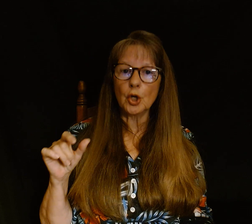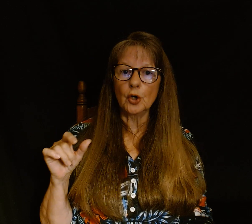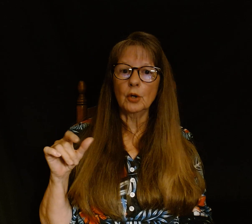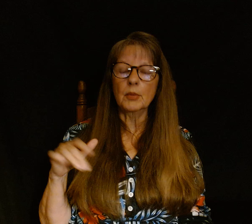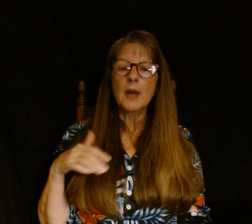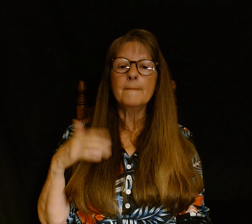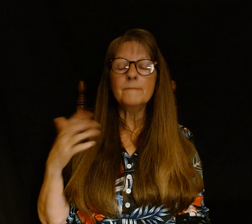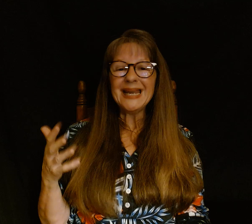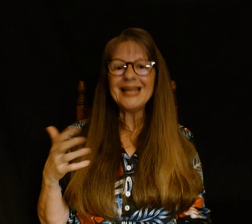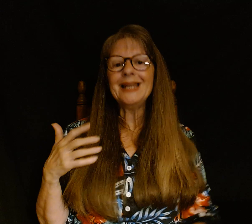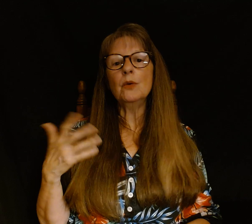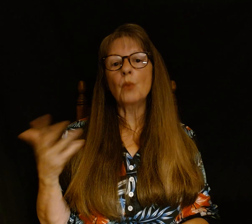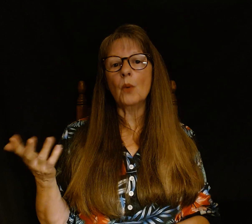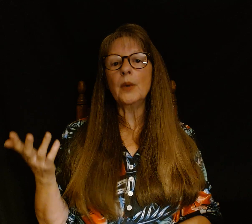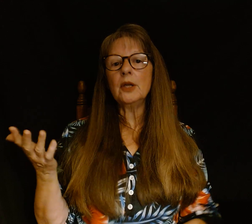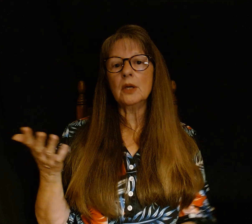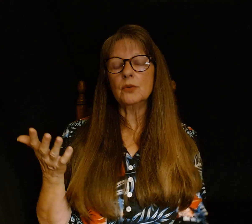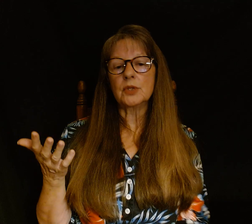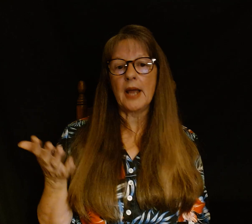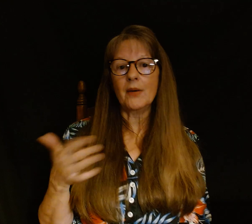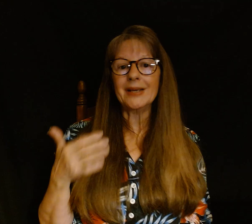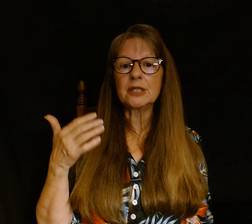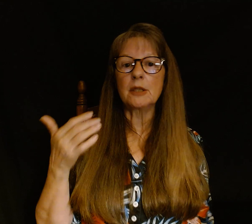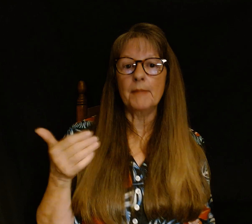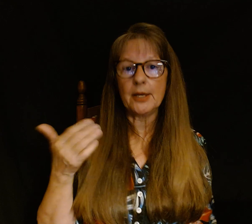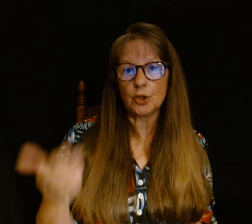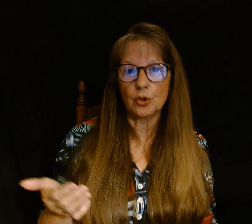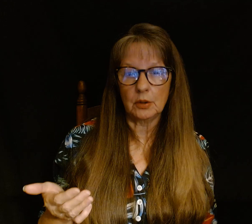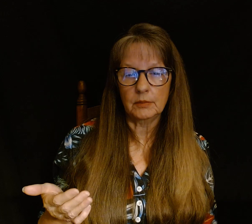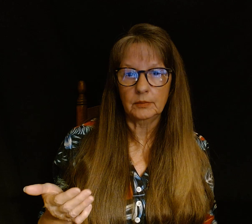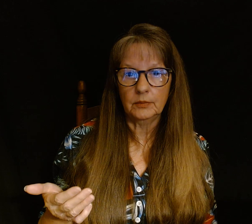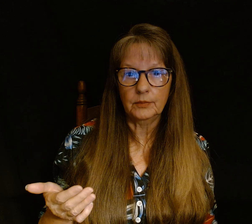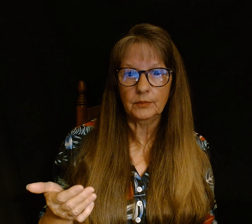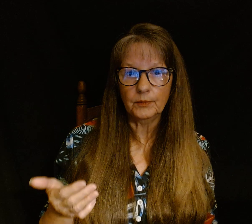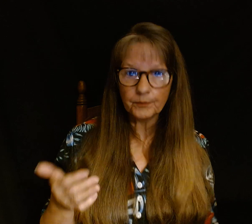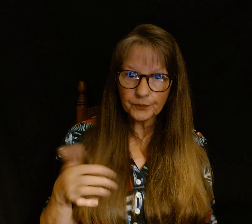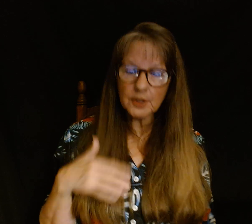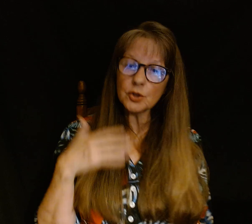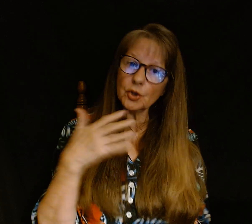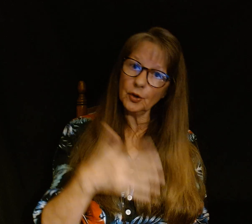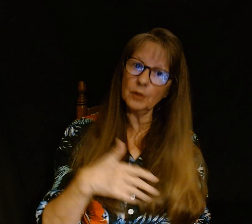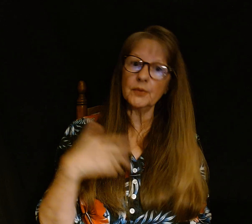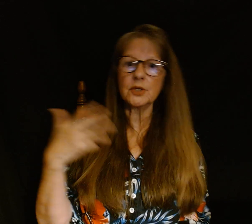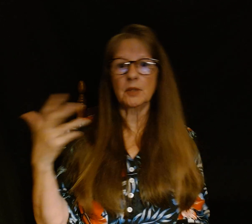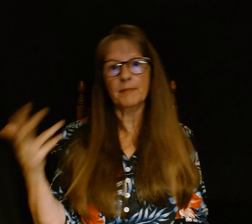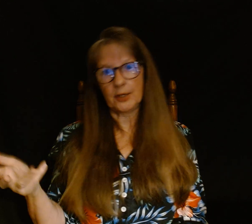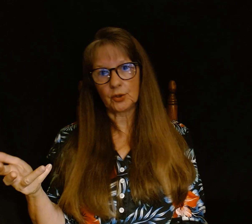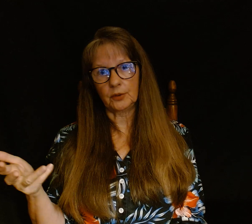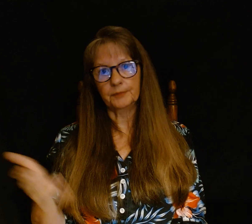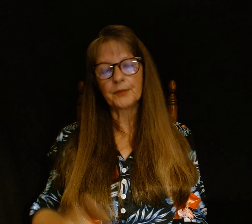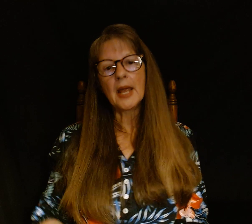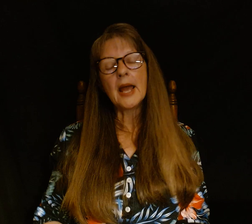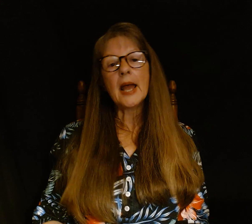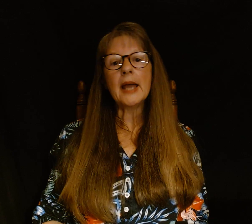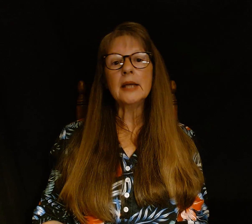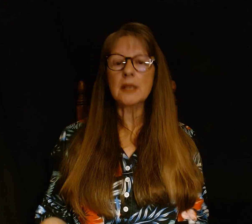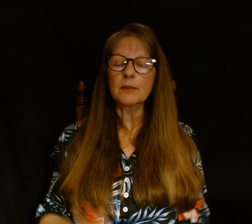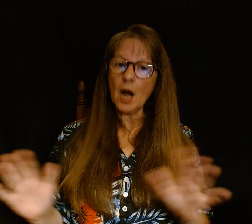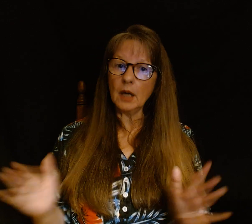term, meaning what we use now is semester. This term or this semester. And some